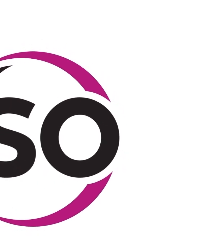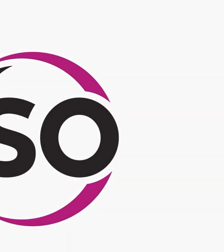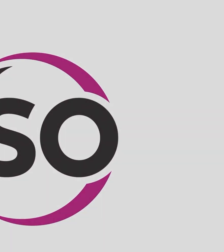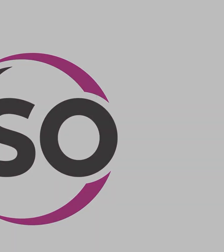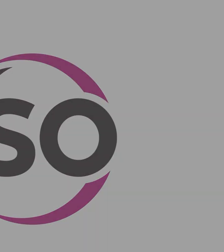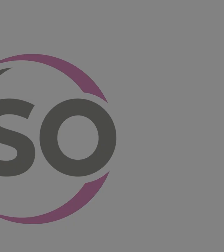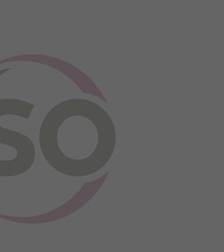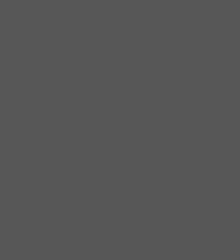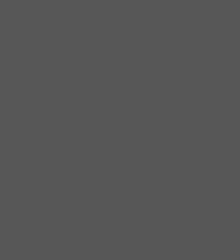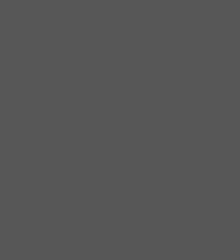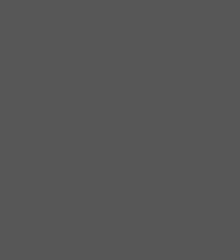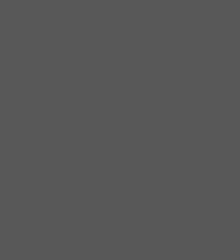VSO